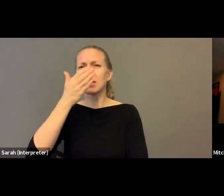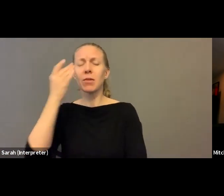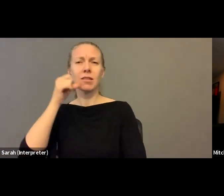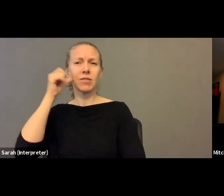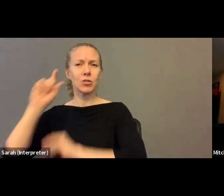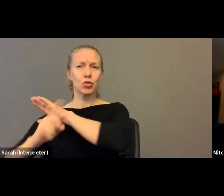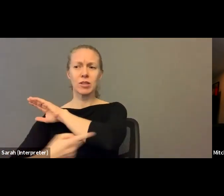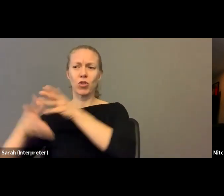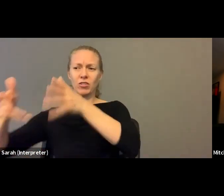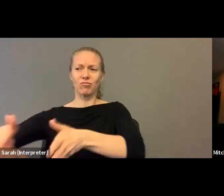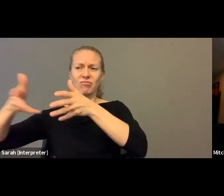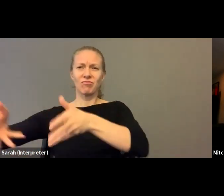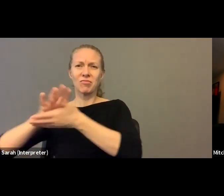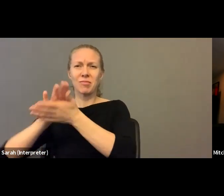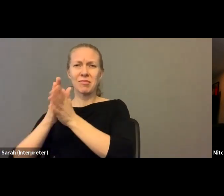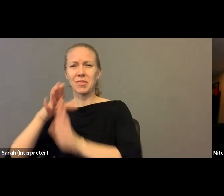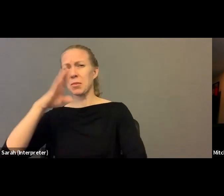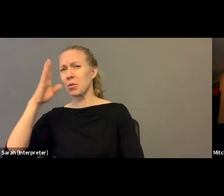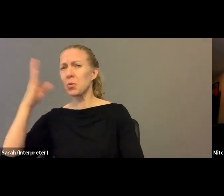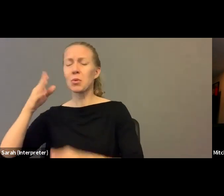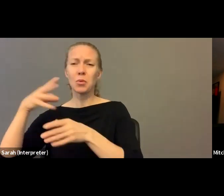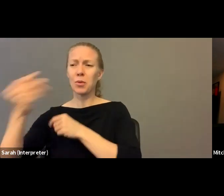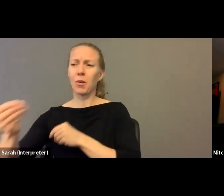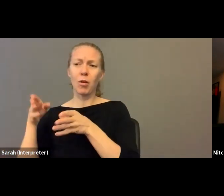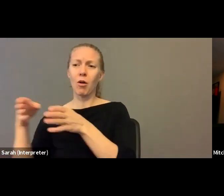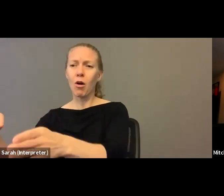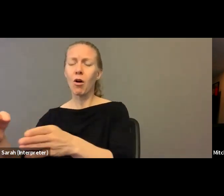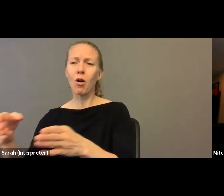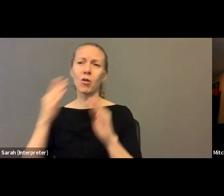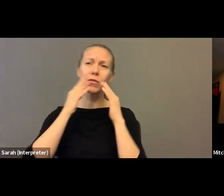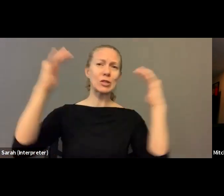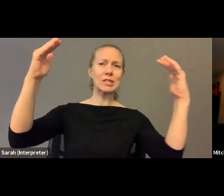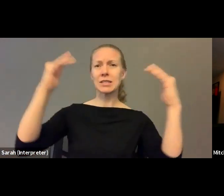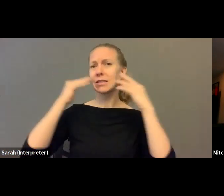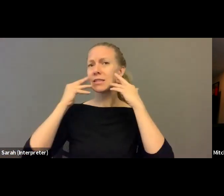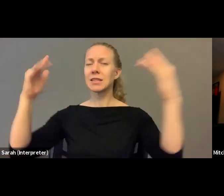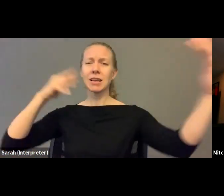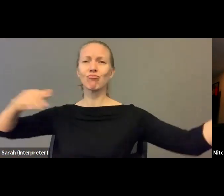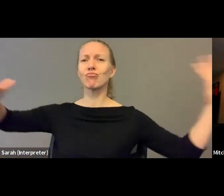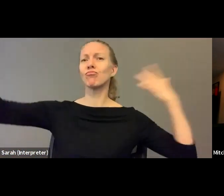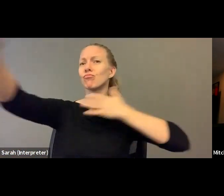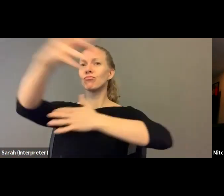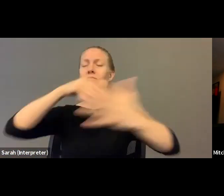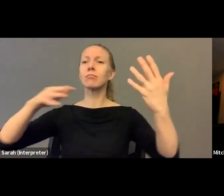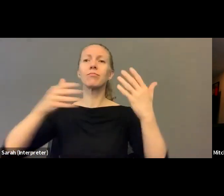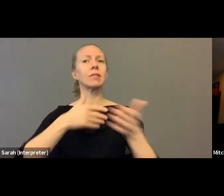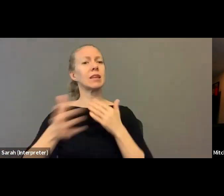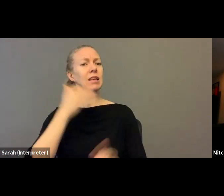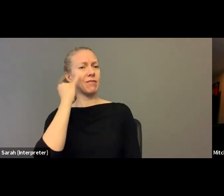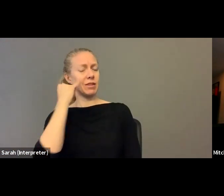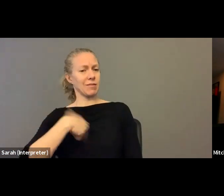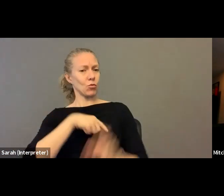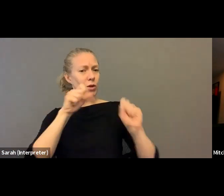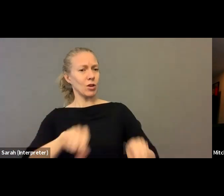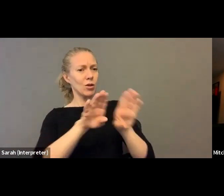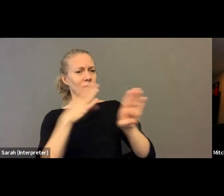flutter or sing an aria down these rooms. Even if we were willing to let it in, had time to warm it,